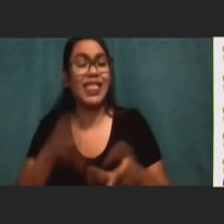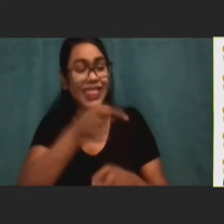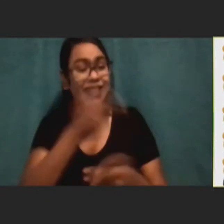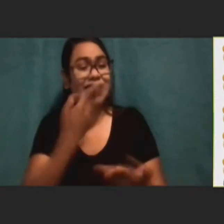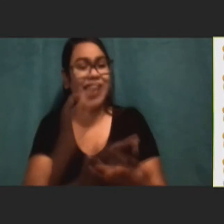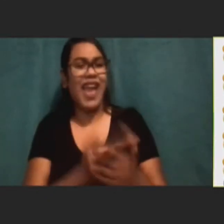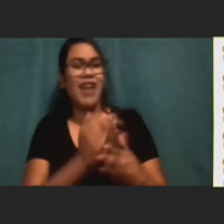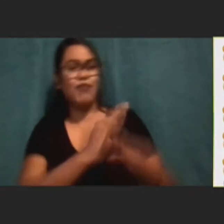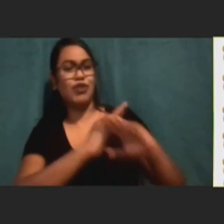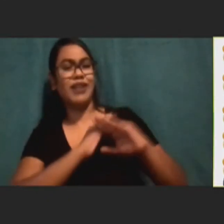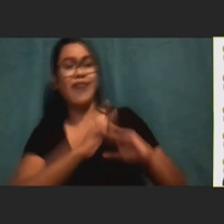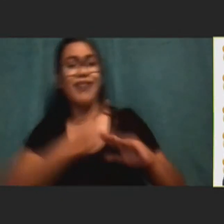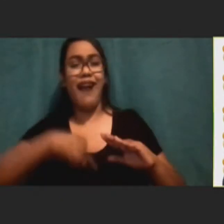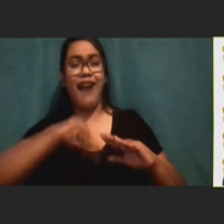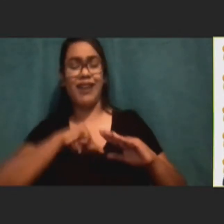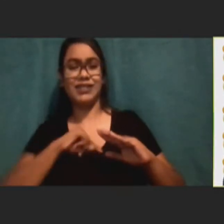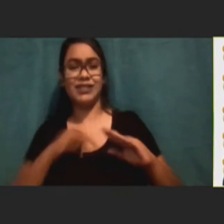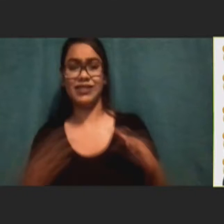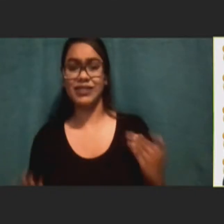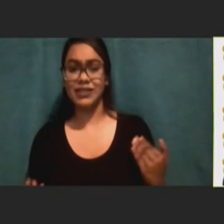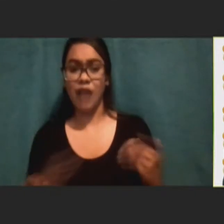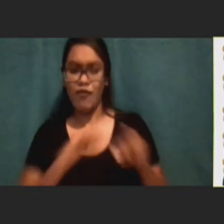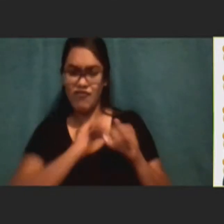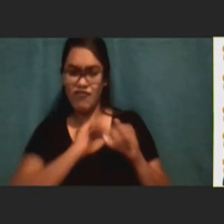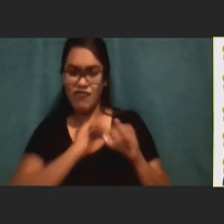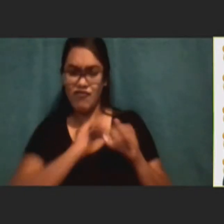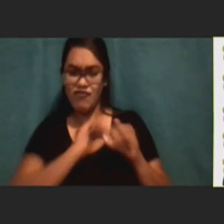are tried and tested, and